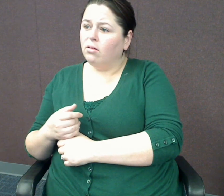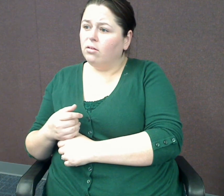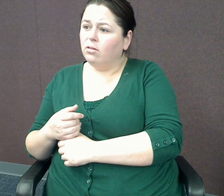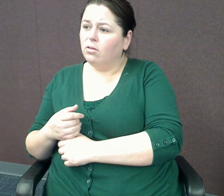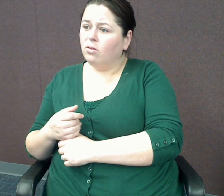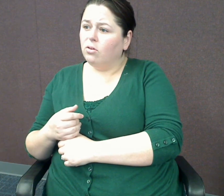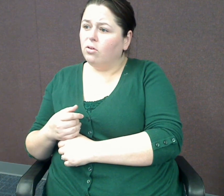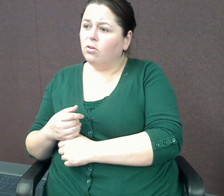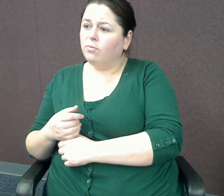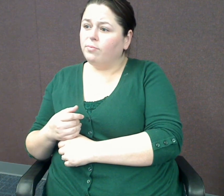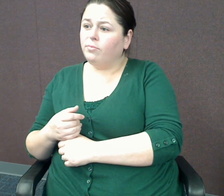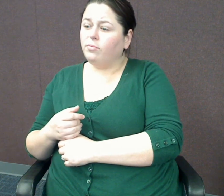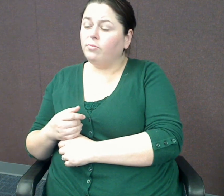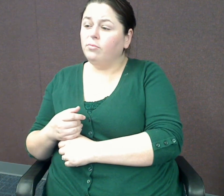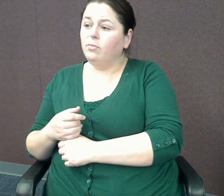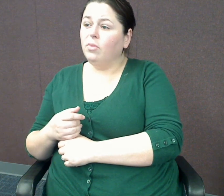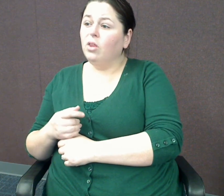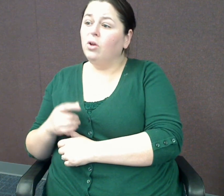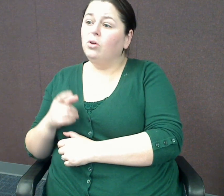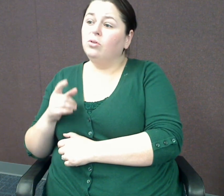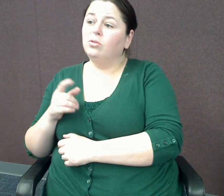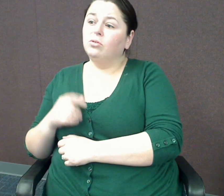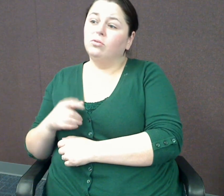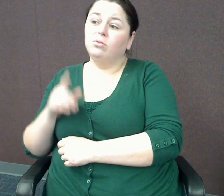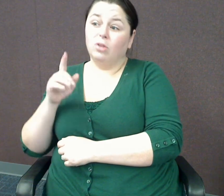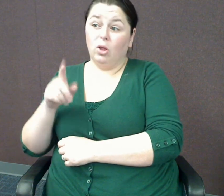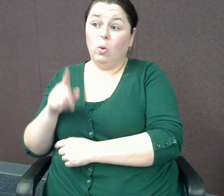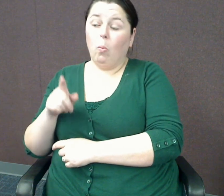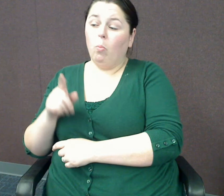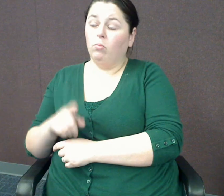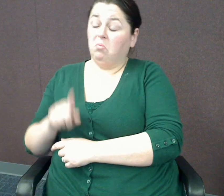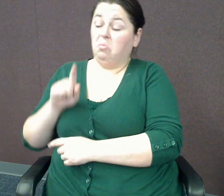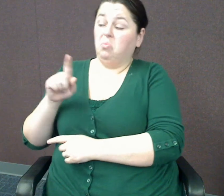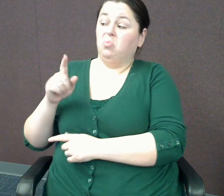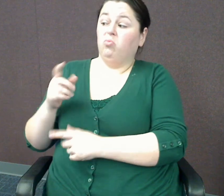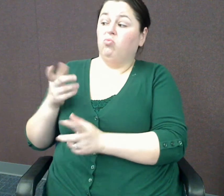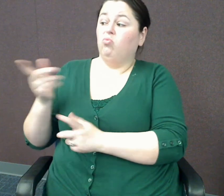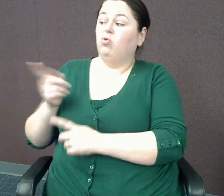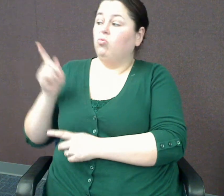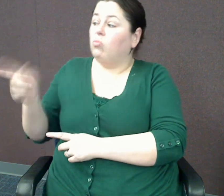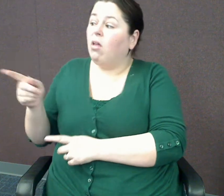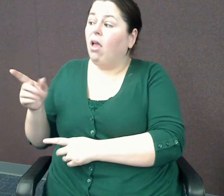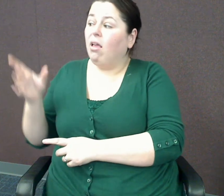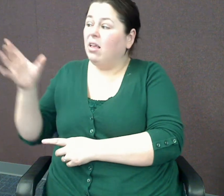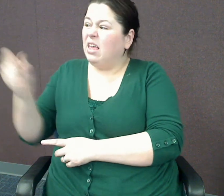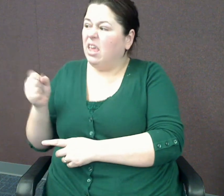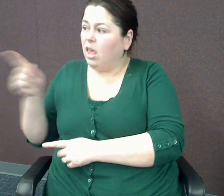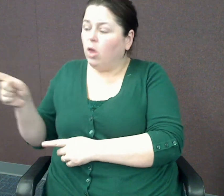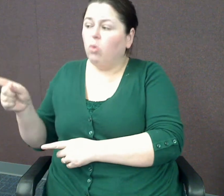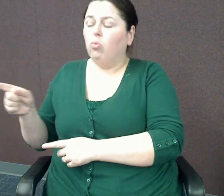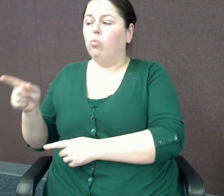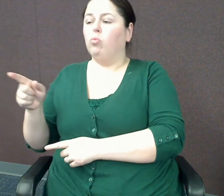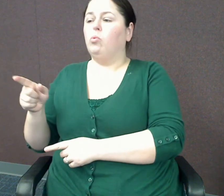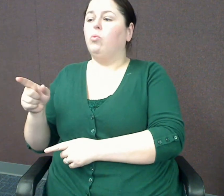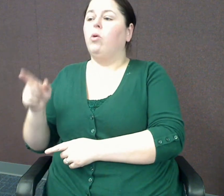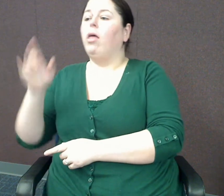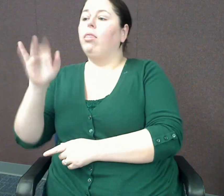She said that you made the motion, you pointed at her. Said, I'm going to get you. And she said, that's what she thought that meant, I'm going to get